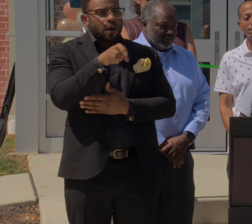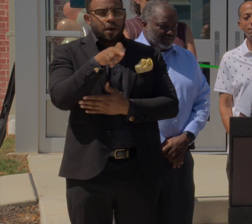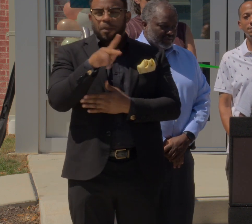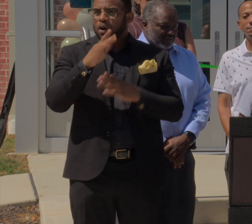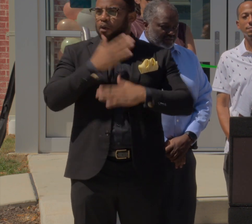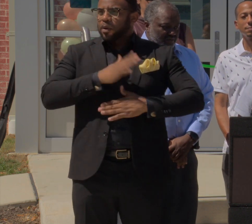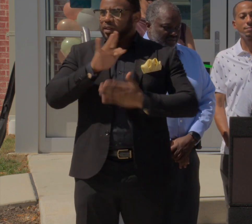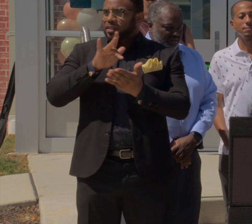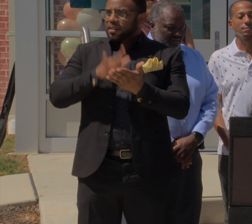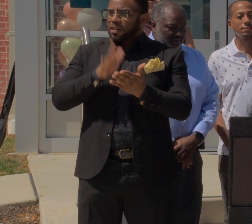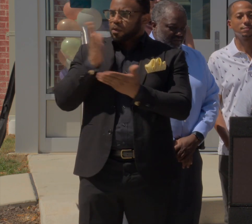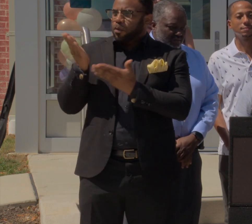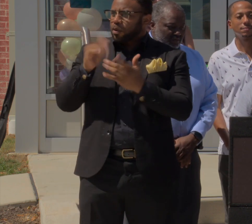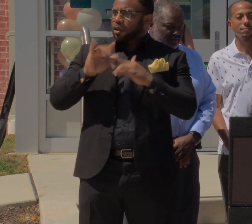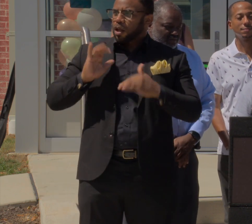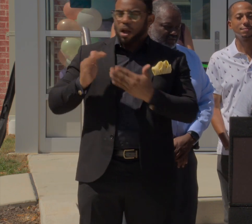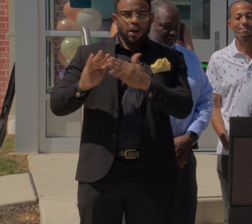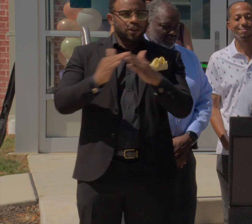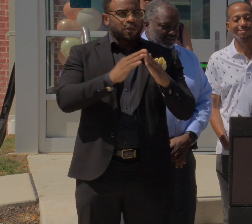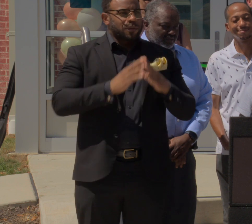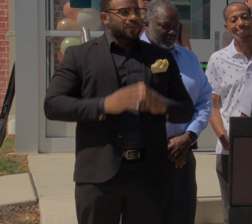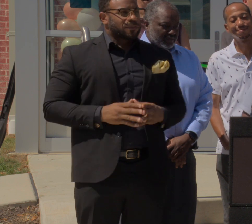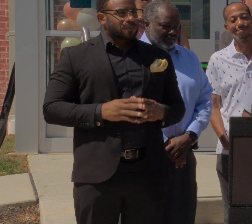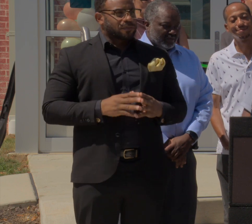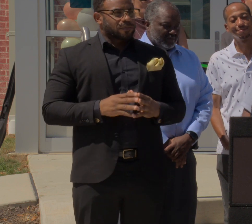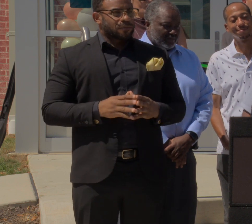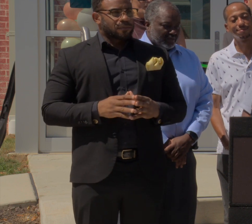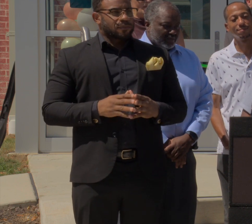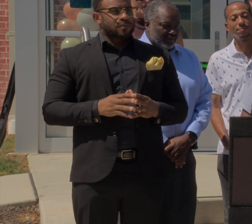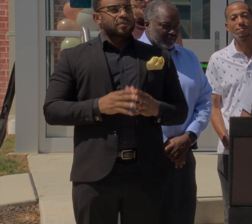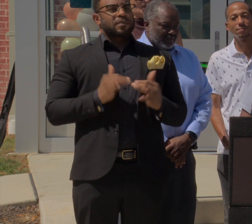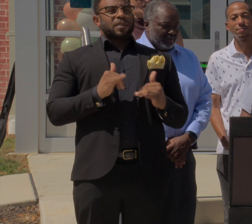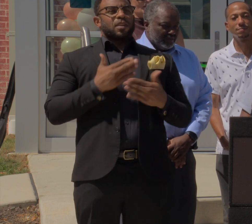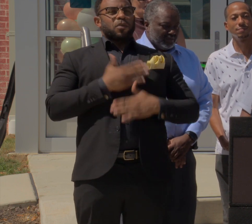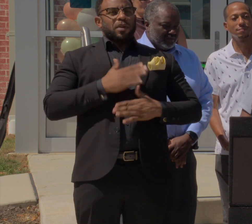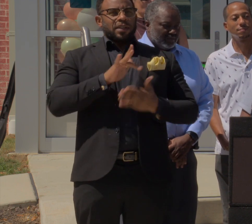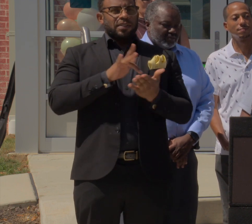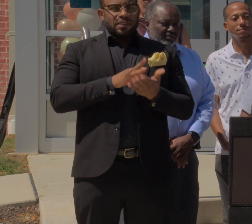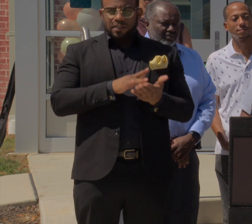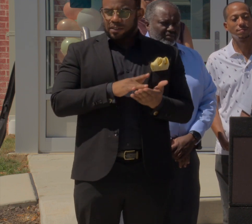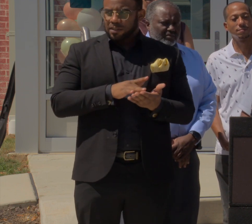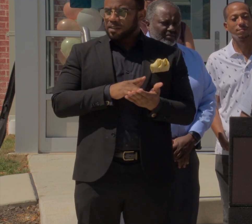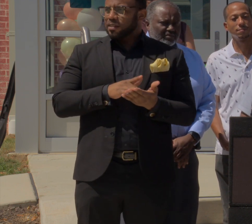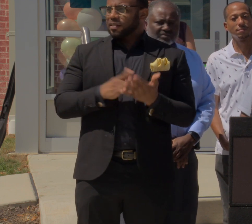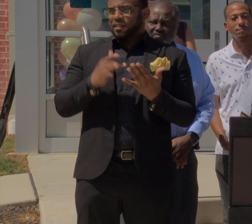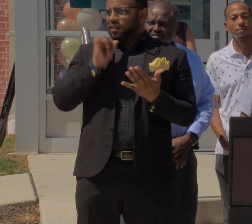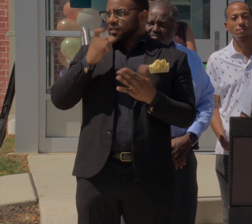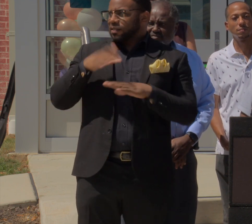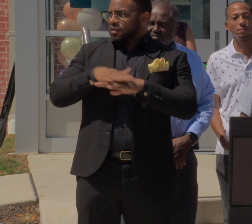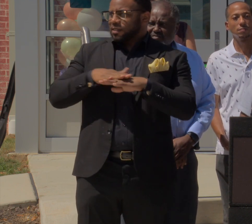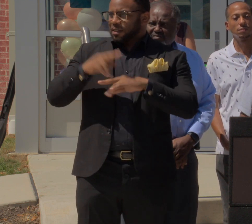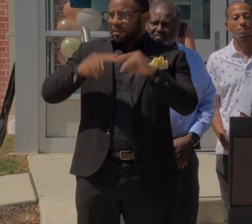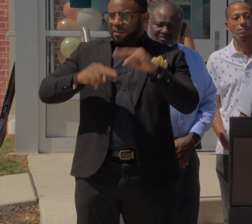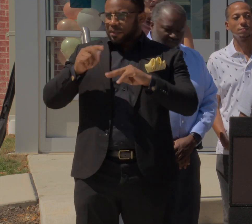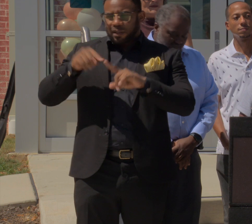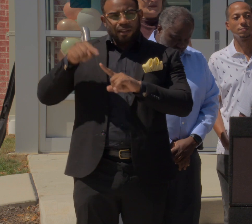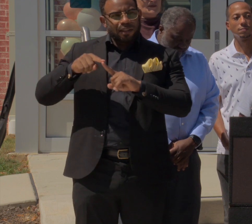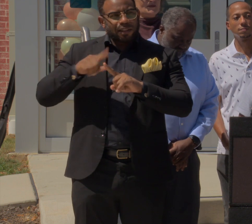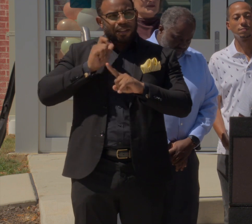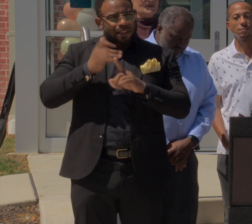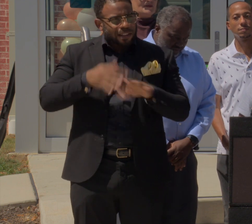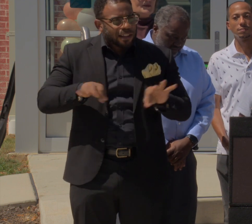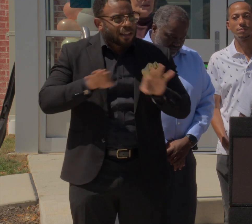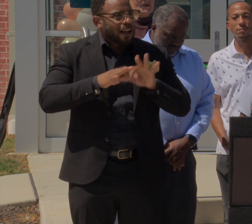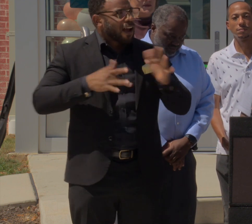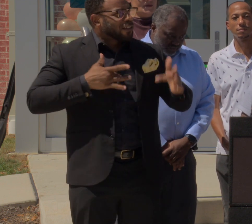Recreation Center will bring to our community. This recreation center is not just a building. It is a